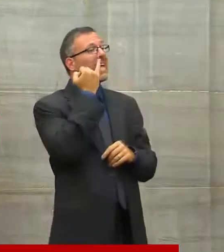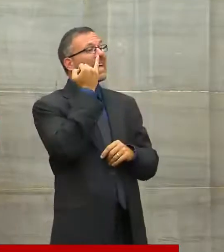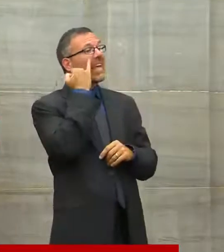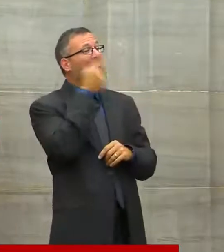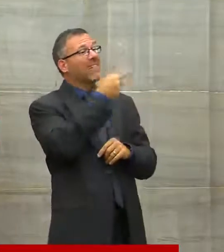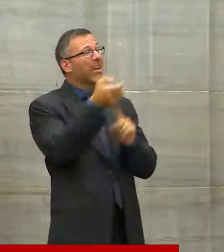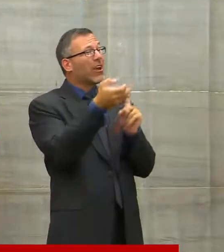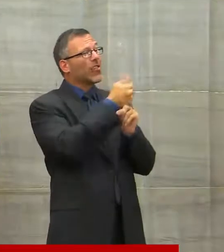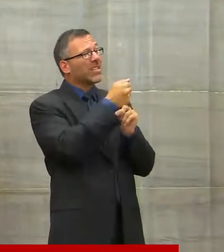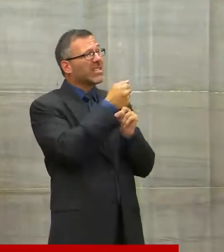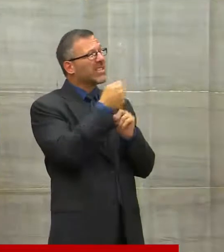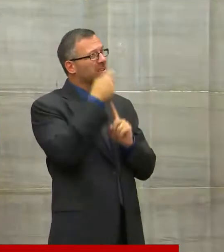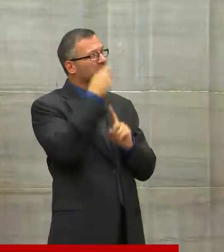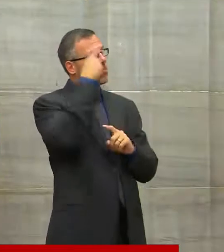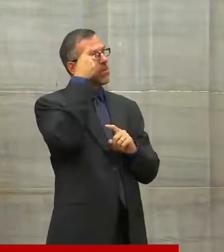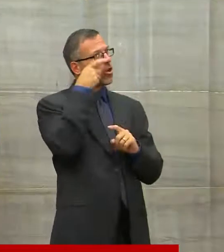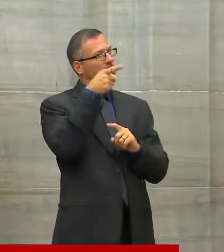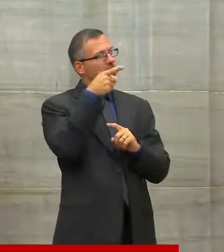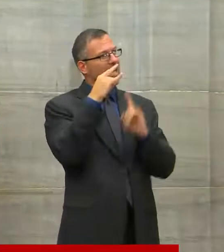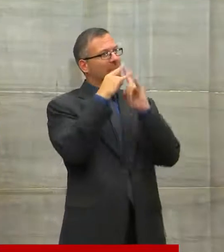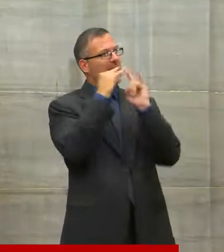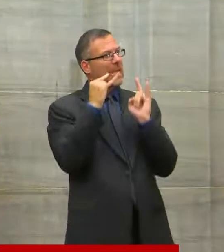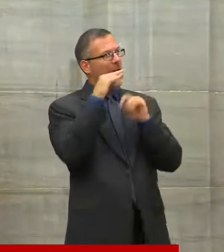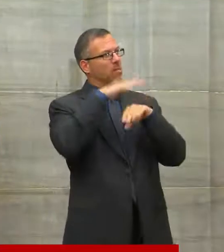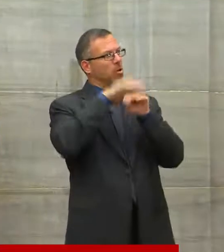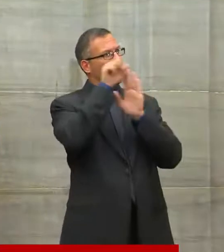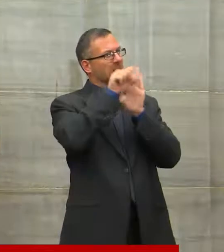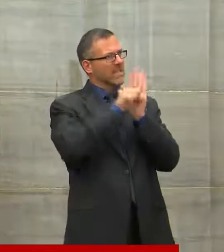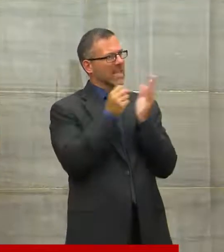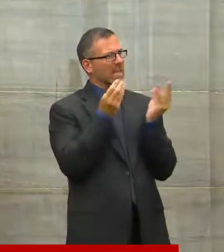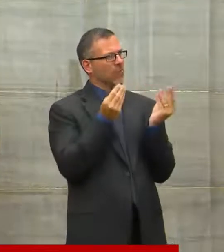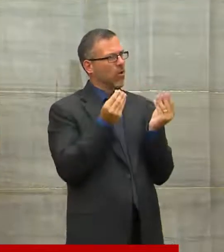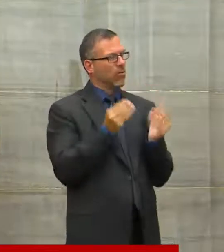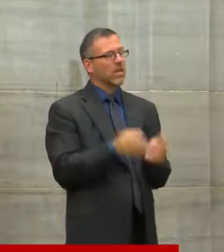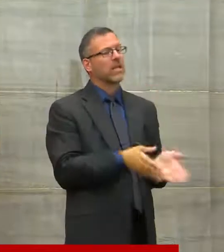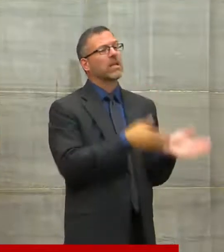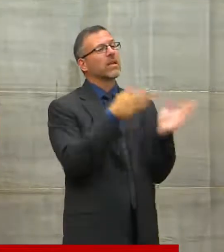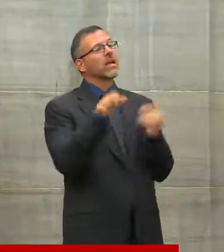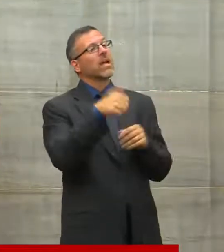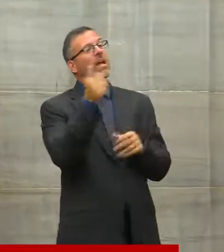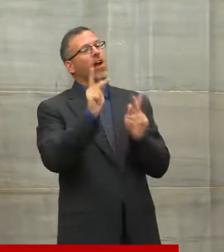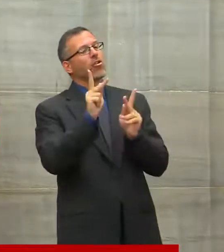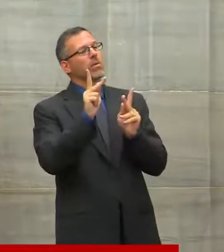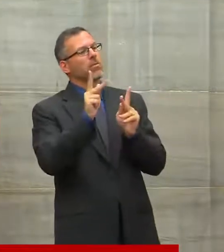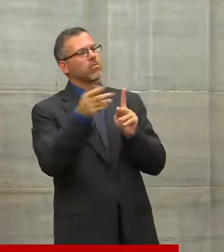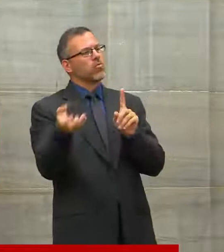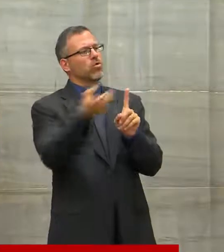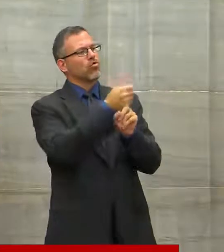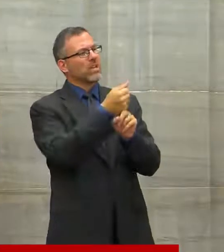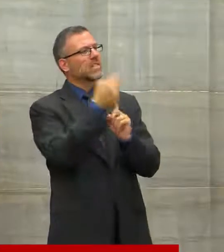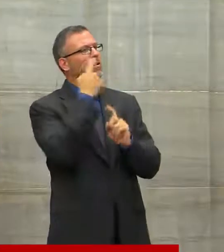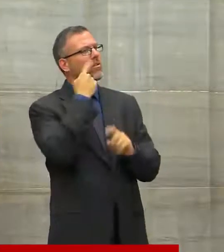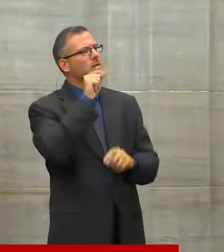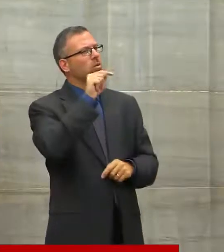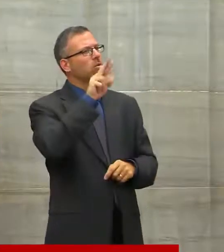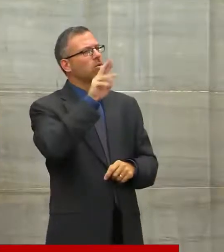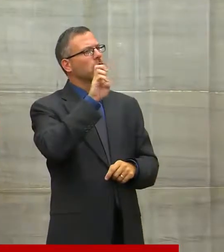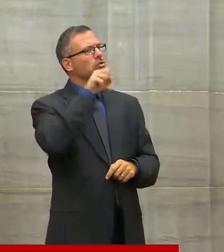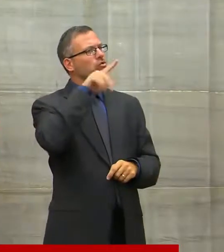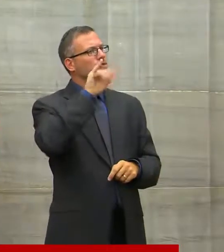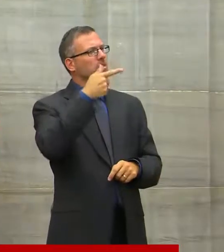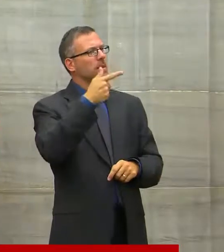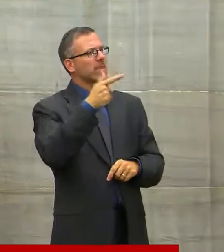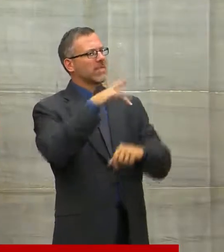camping on state property, and others that were arrested for trespassing. No one has been arrested